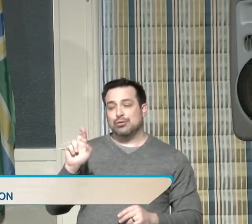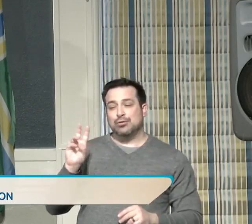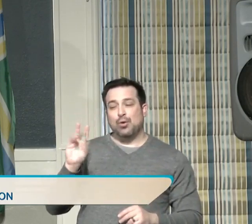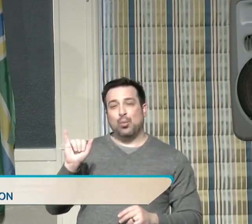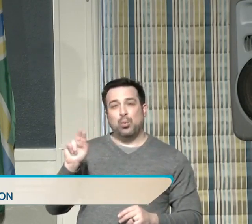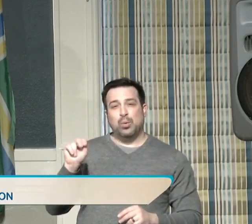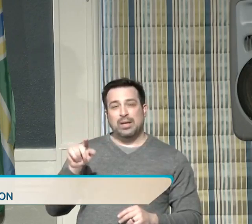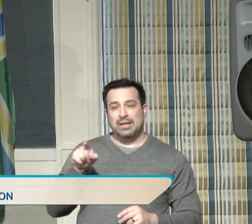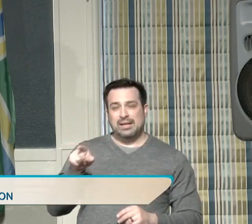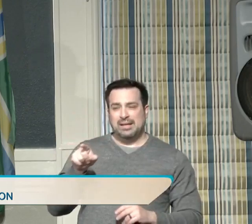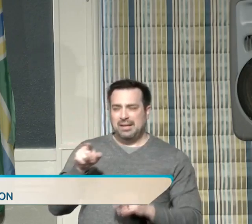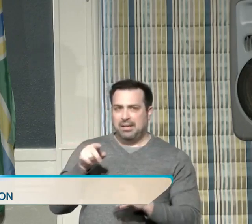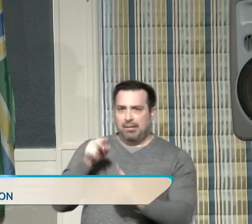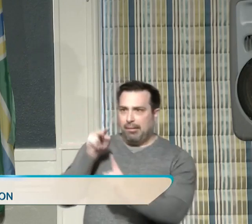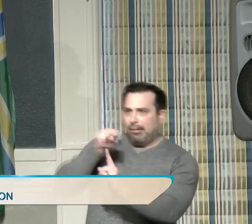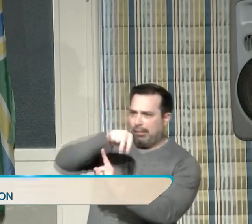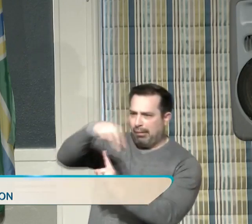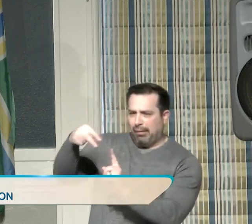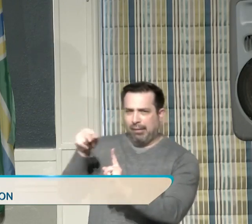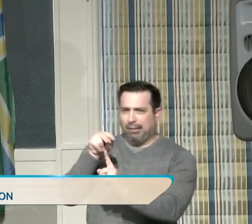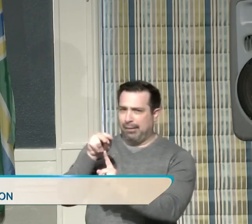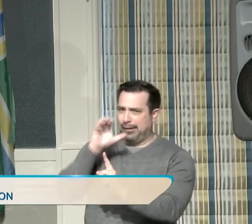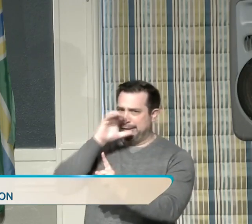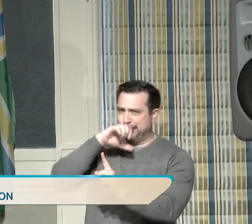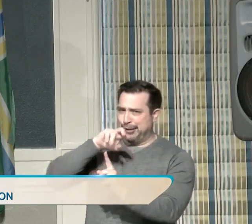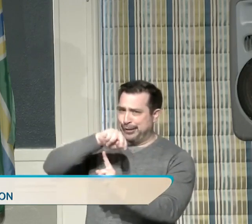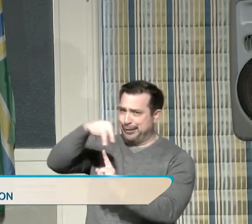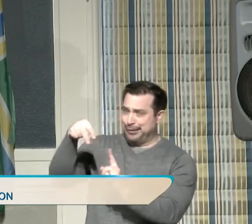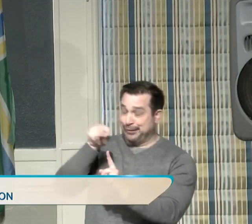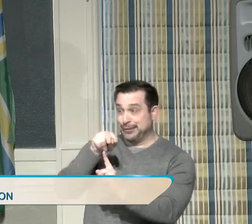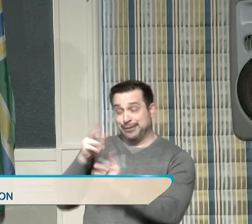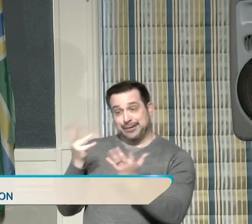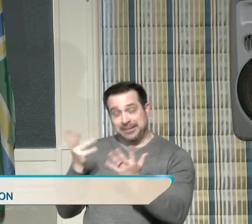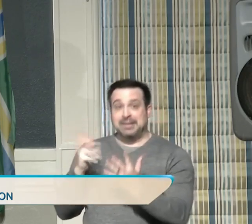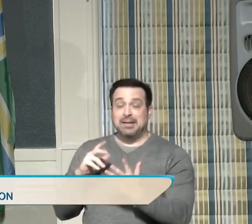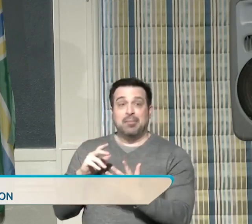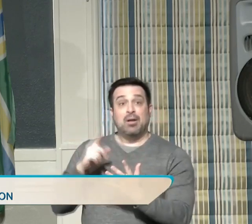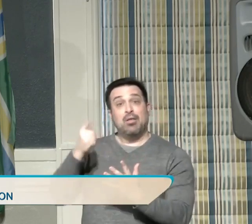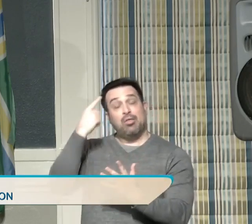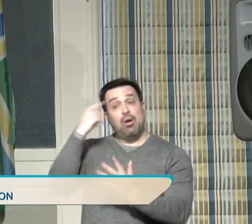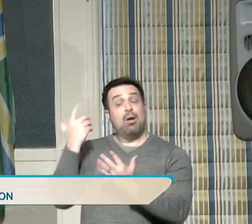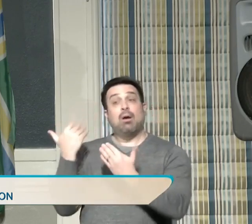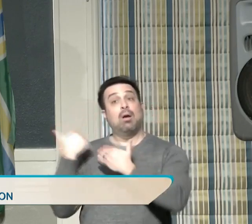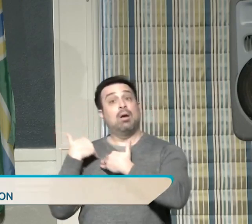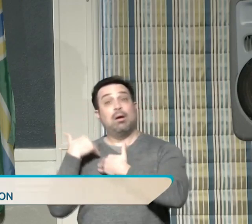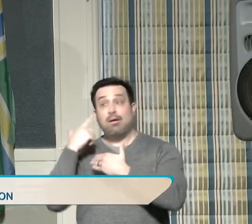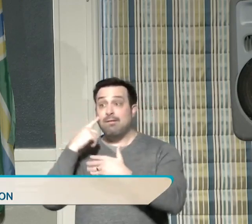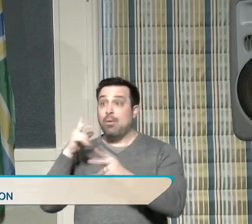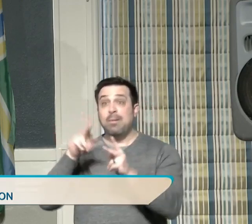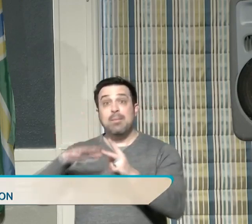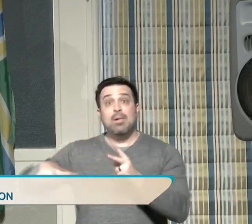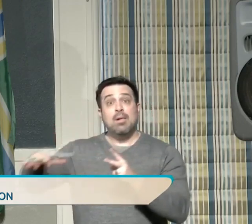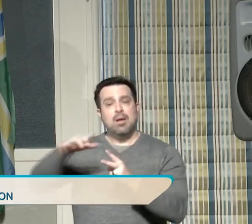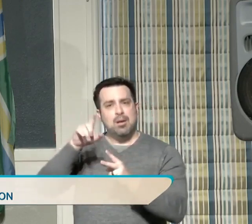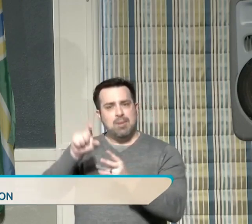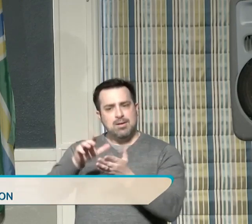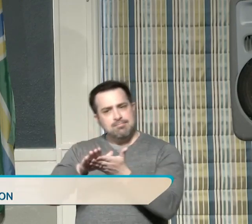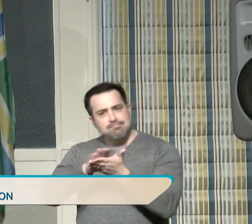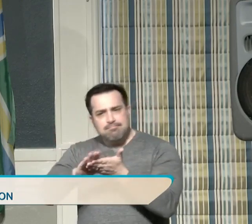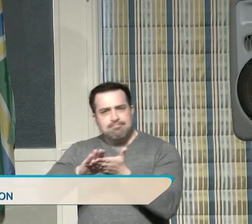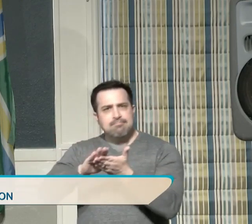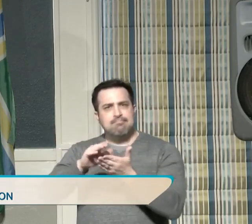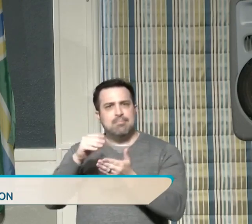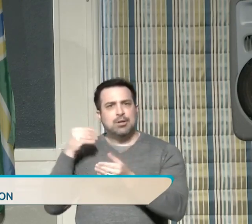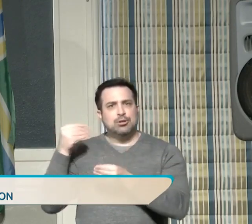very weirdly, decided that what the task of society was is to genetically purify the